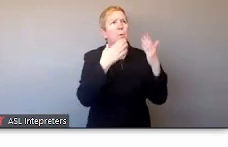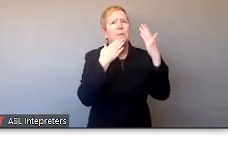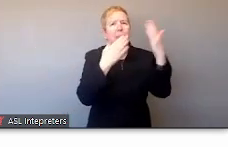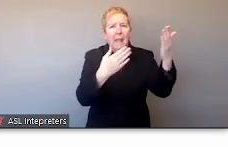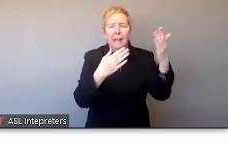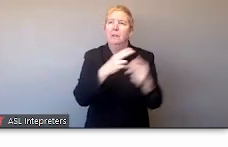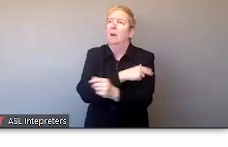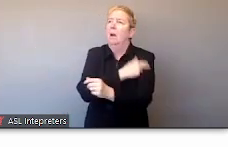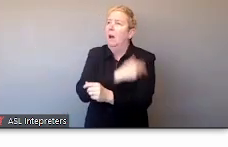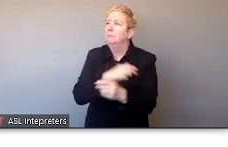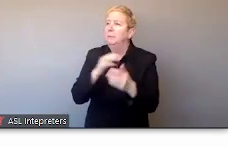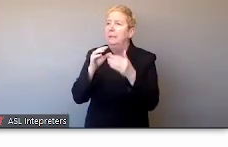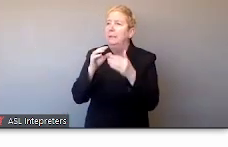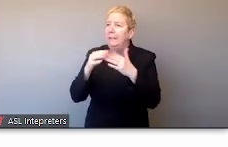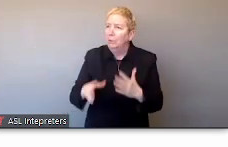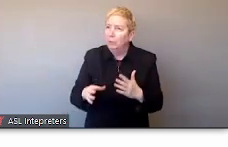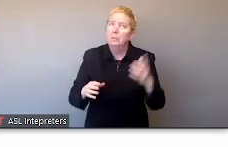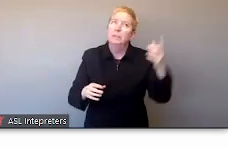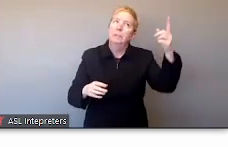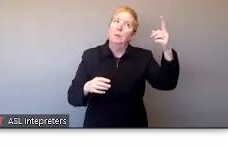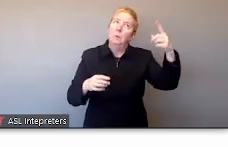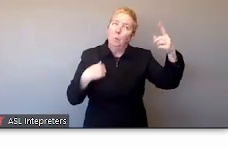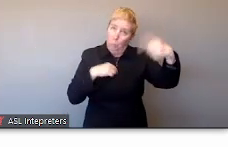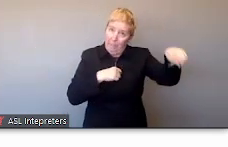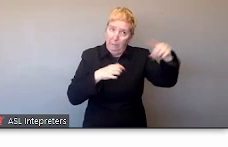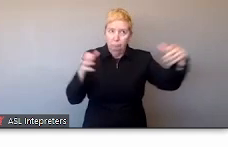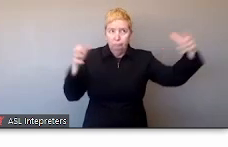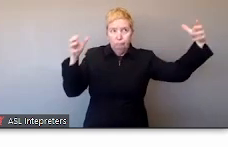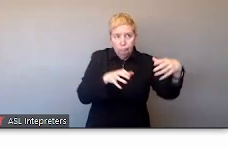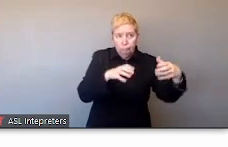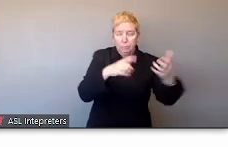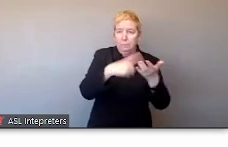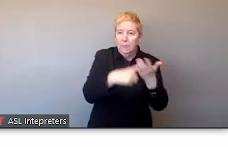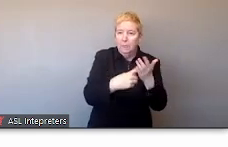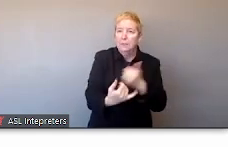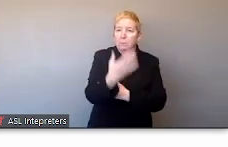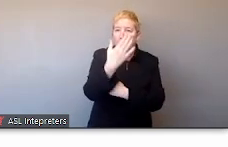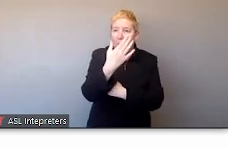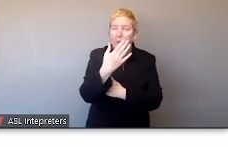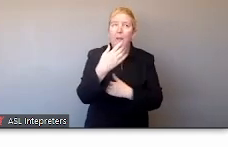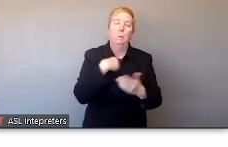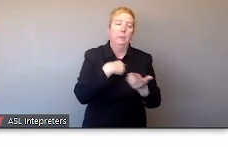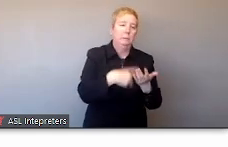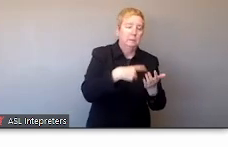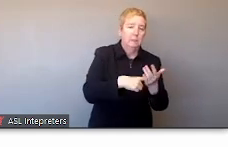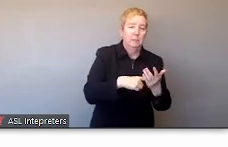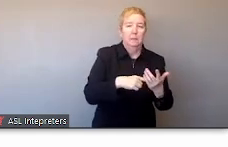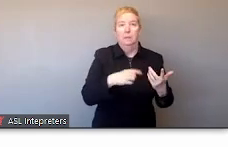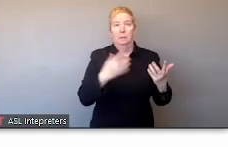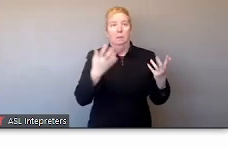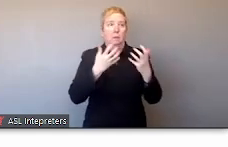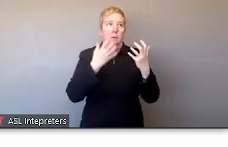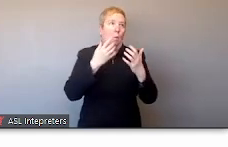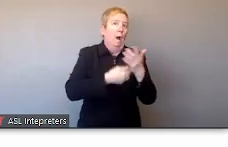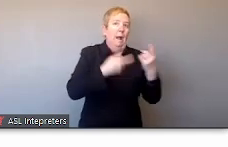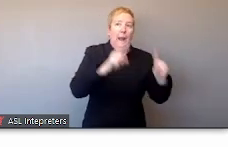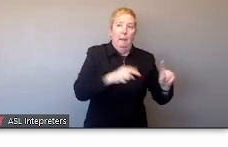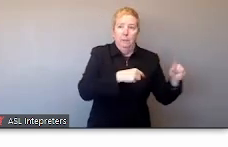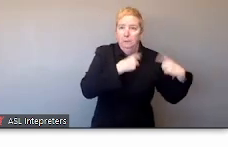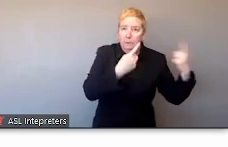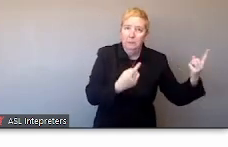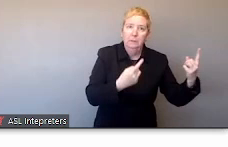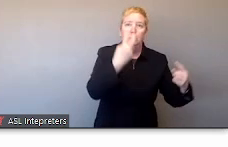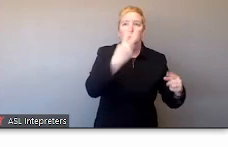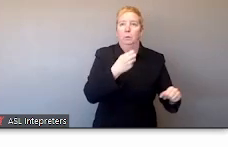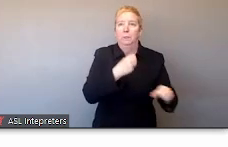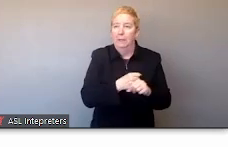leaders who came together. We took a moment this morning to talk about our, the high points and low points of the last 2 years with COVID.